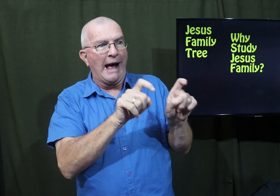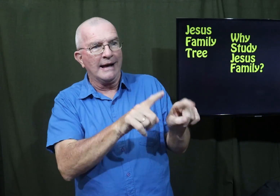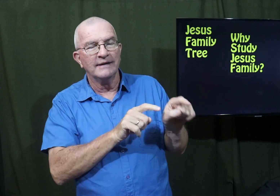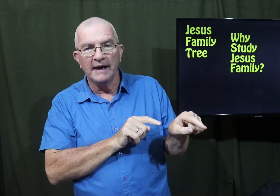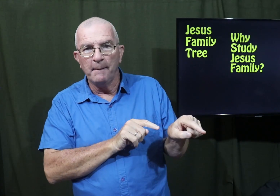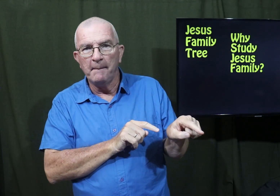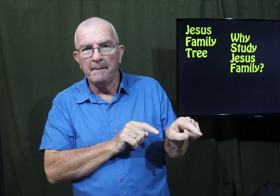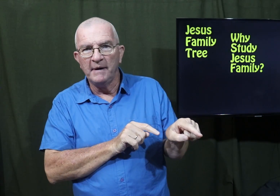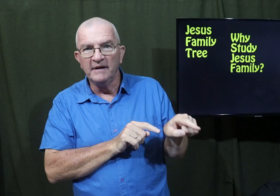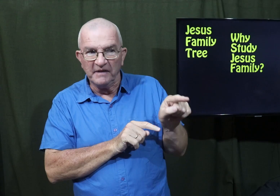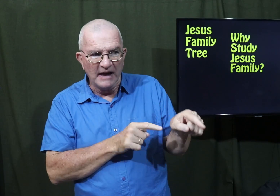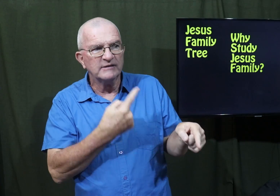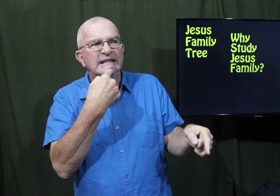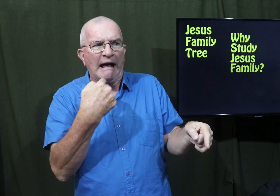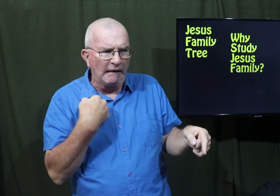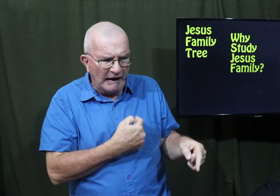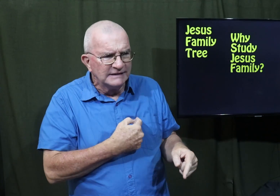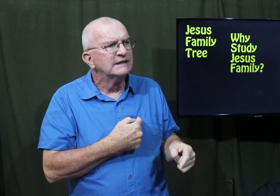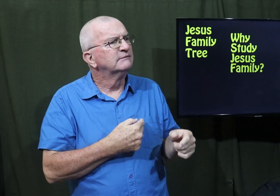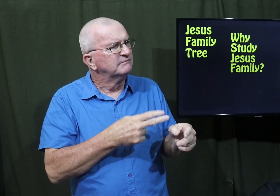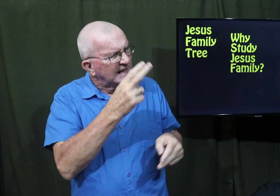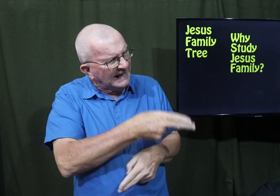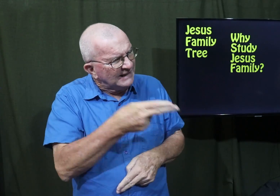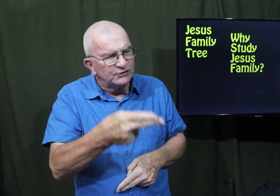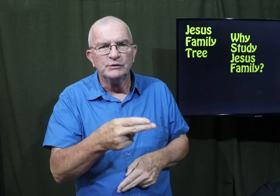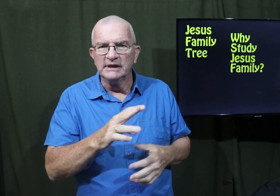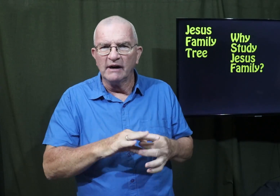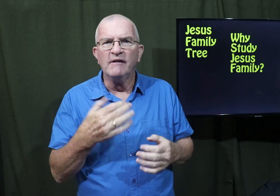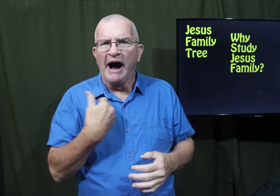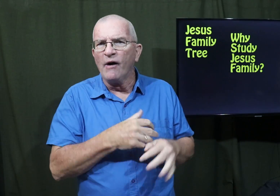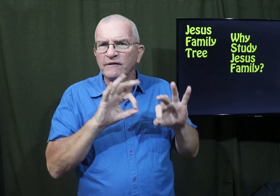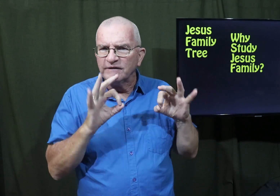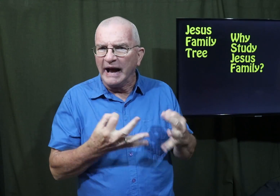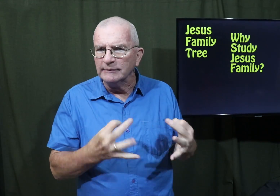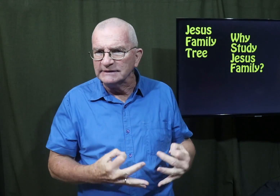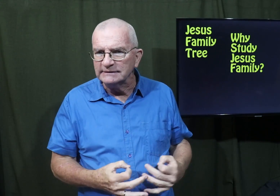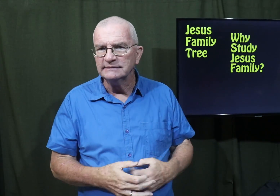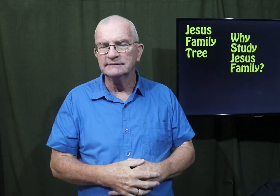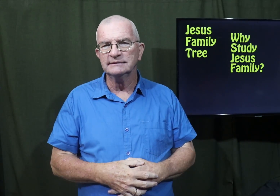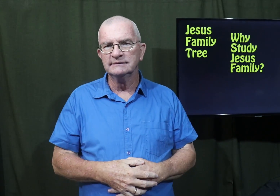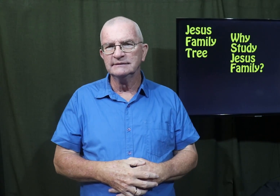grandfathers and ask them and they will tell us the history of our family.